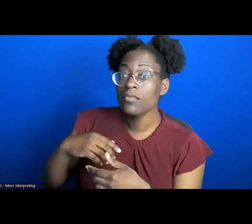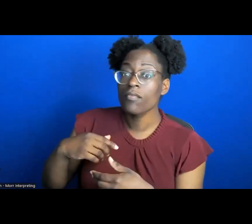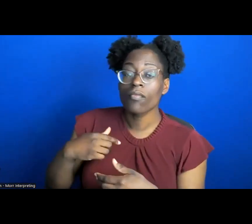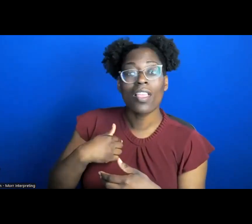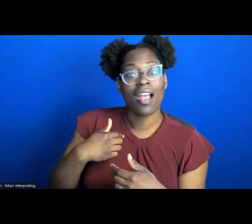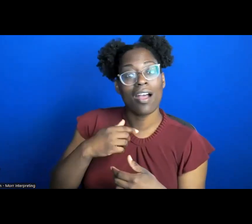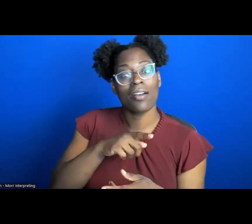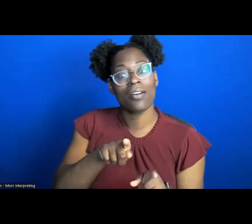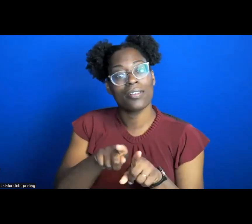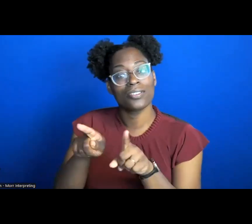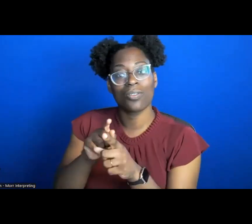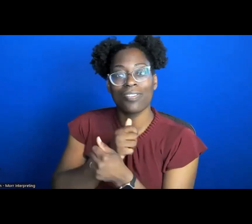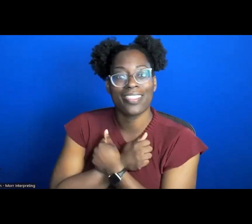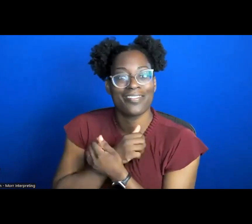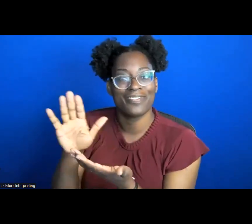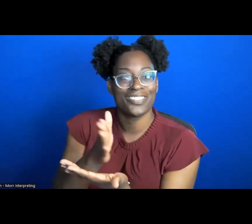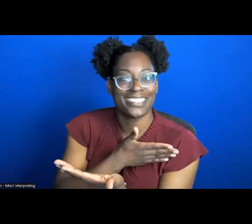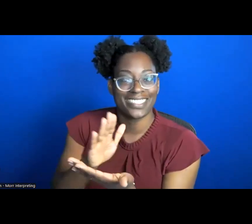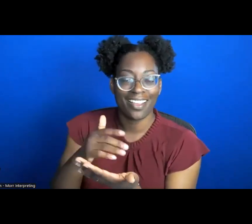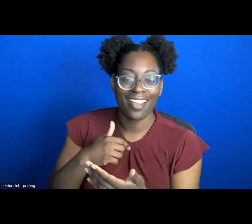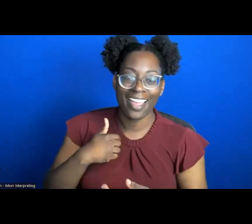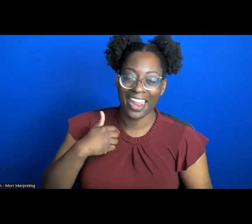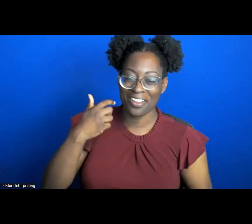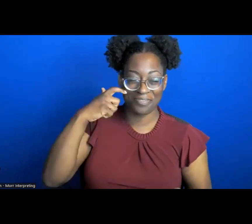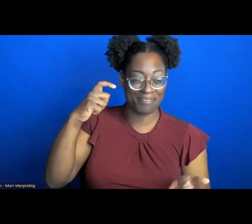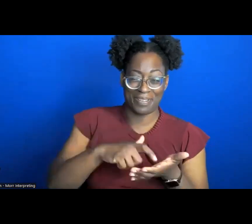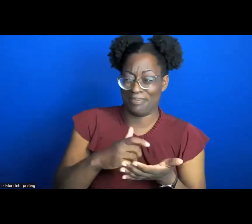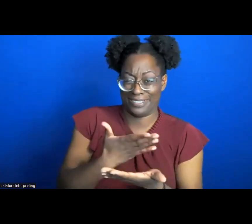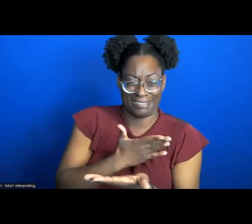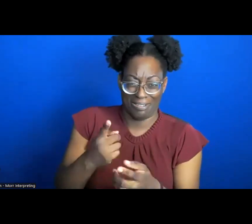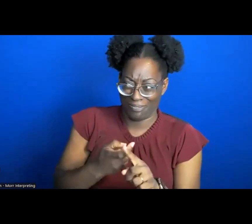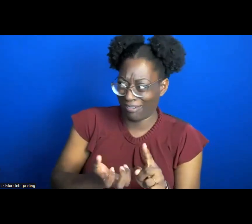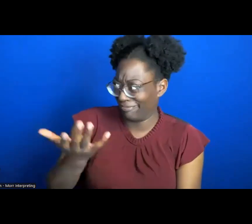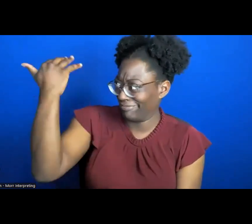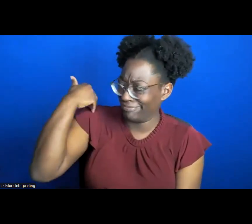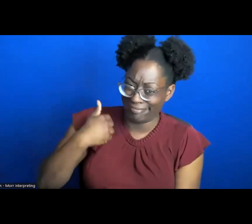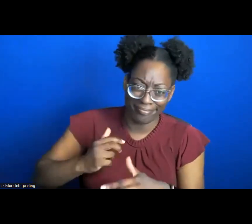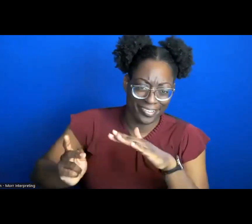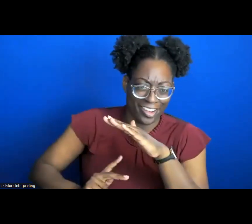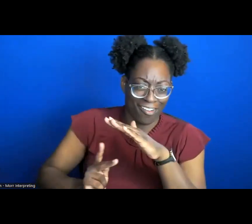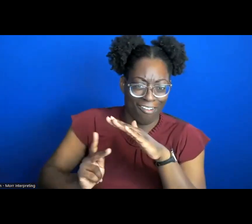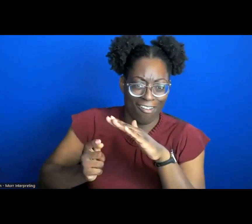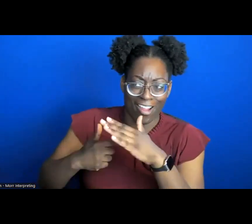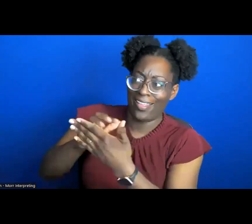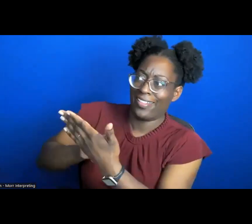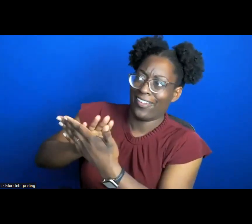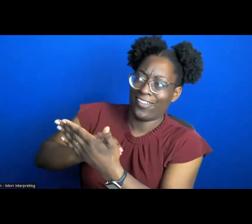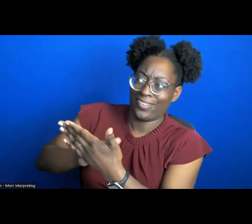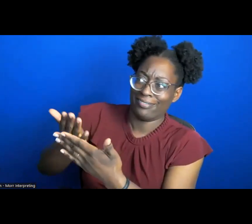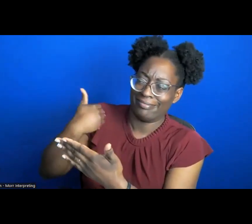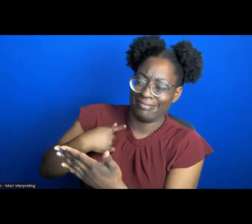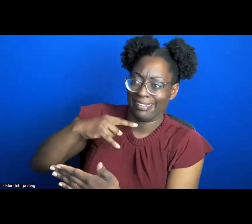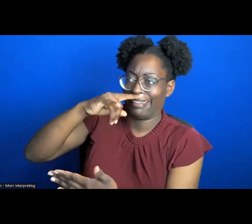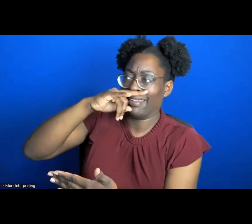how things are passed down. They're passed down, put it in a song and we'll remember it. So I wanted to put positivity and self-respect and self-esteem into a